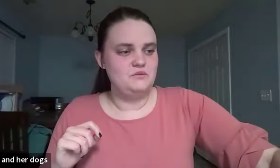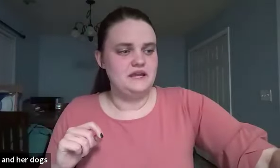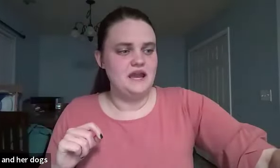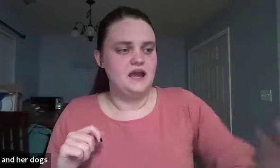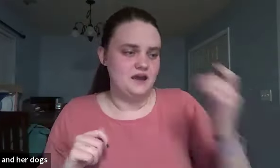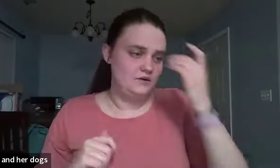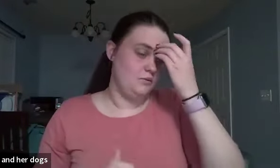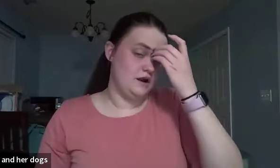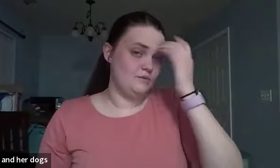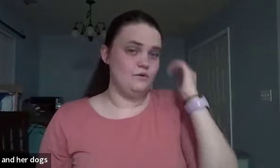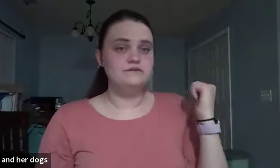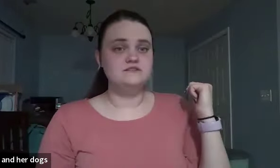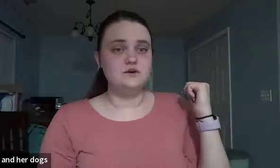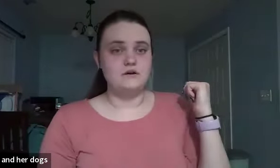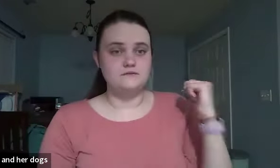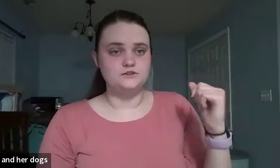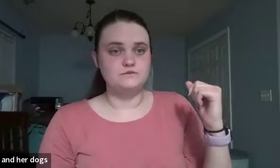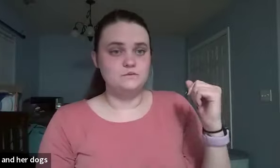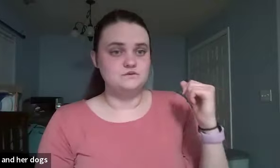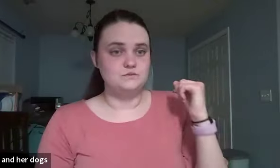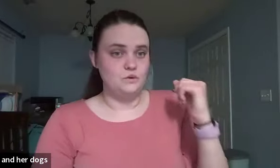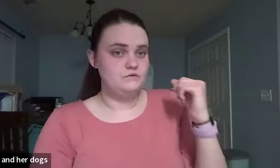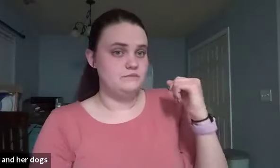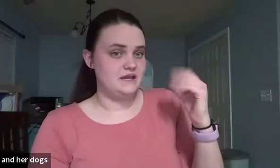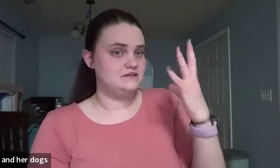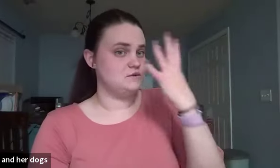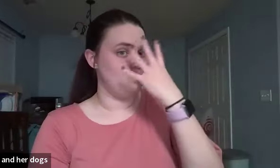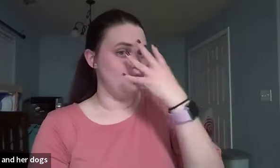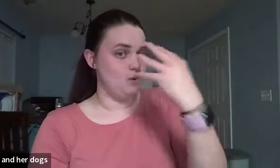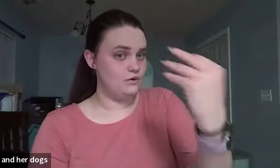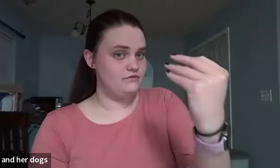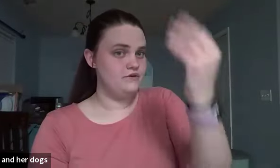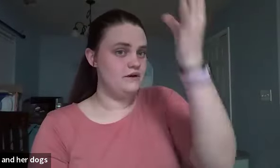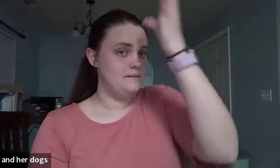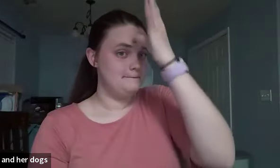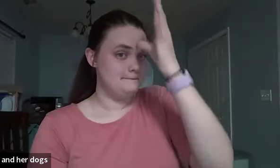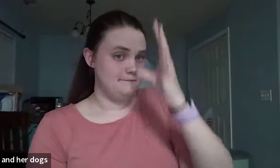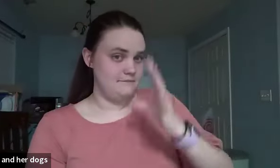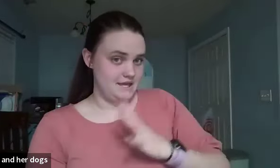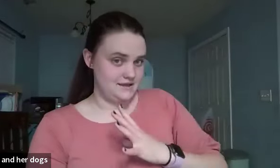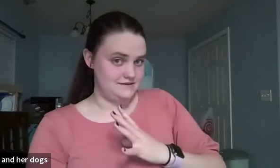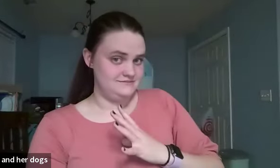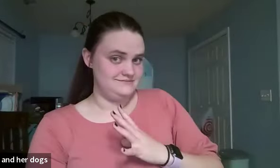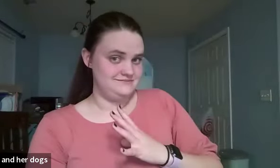Then we had werewolf. So our first one was wolf man. So wolf man.